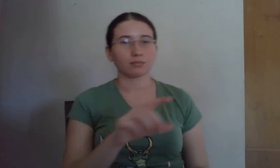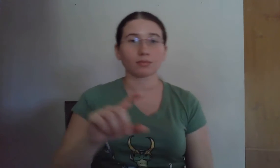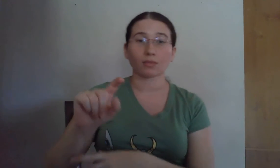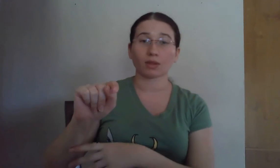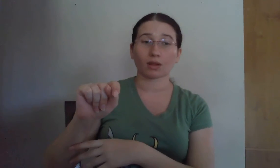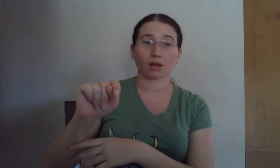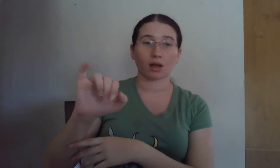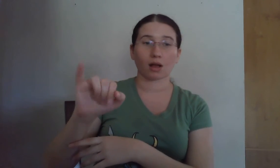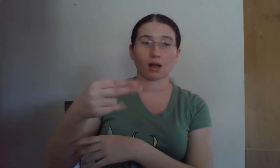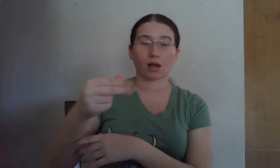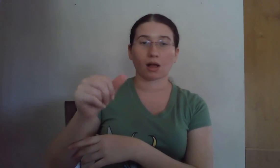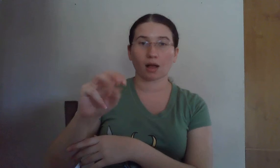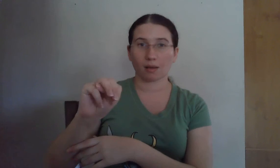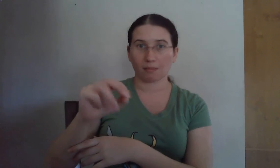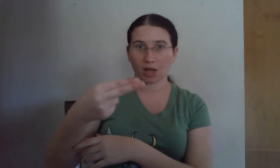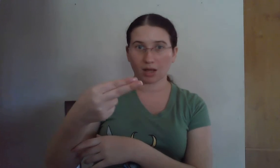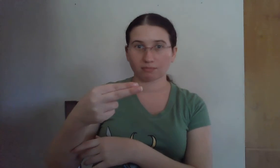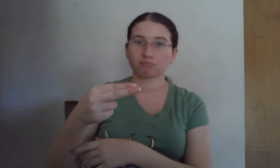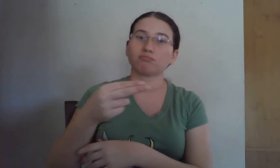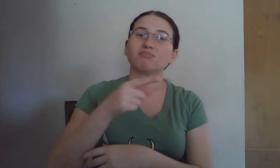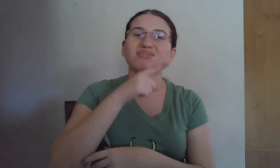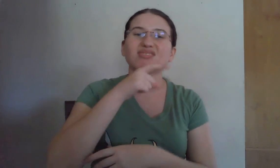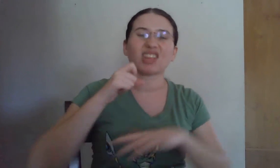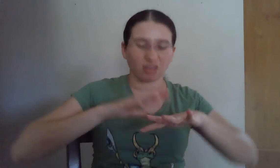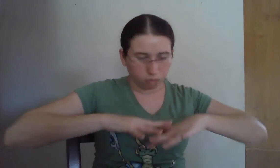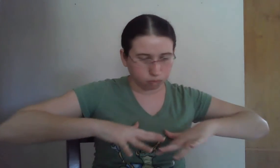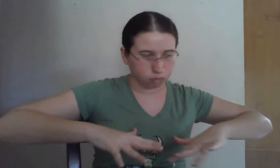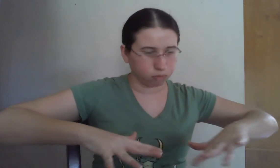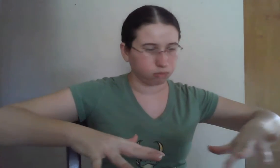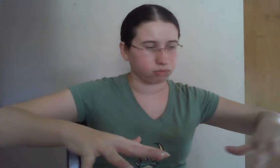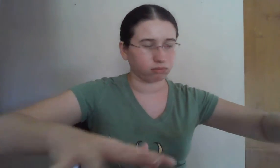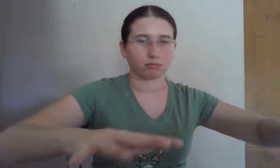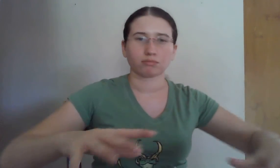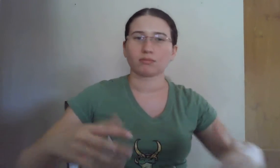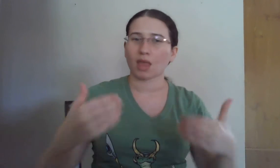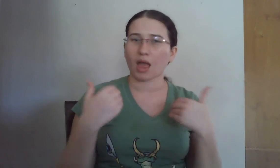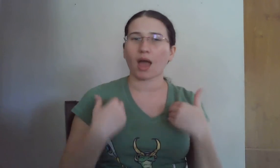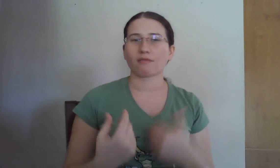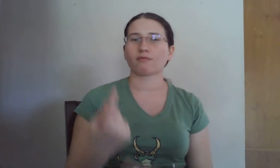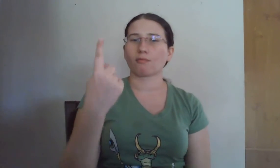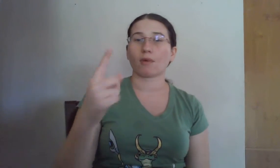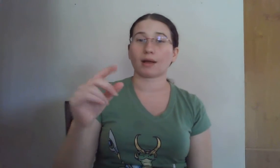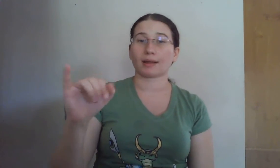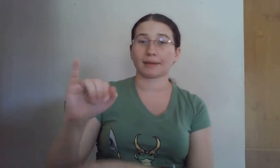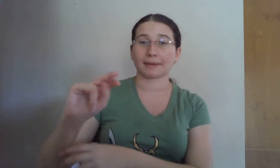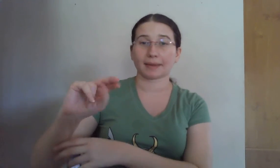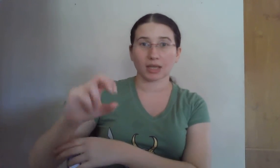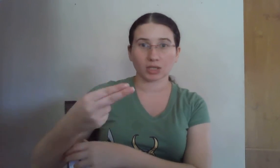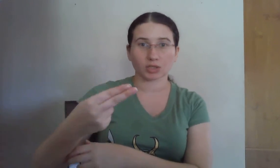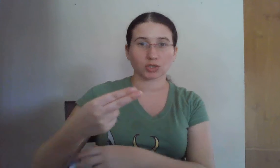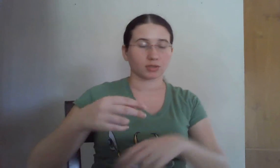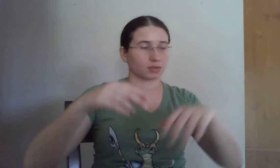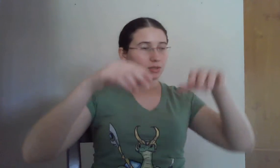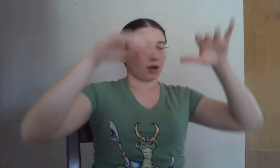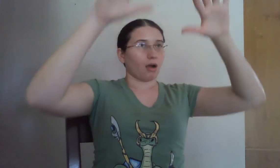falling. Think of it in terms of drums of water, each containing 200 liters. Over